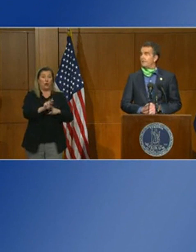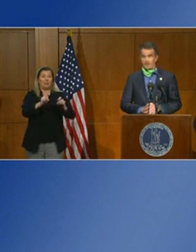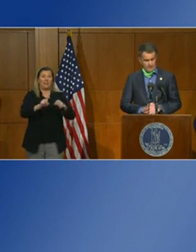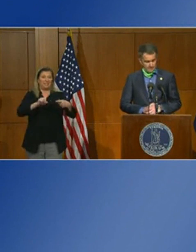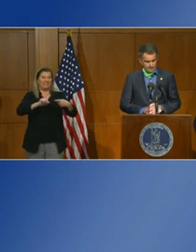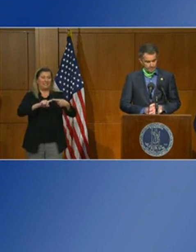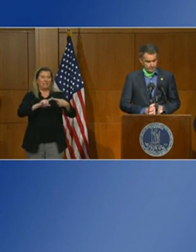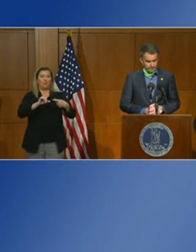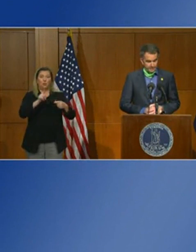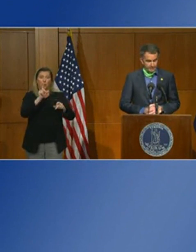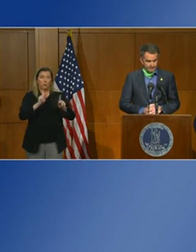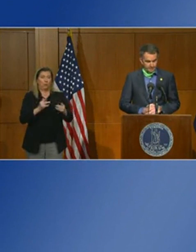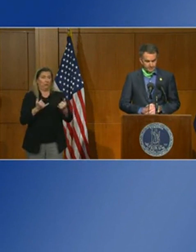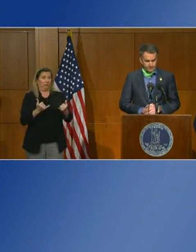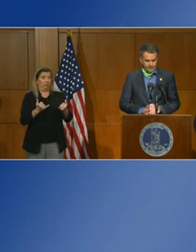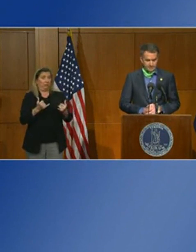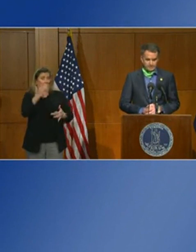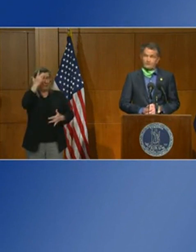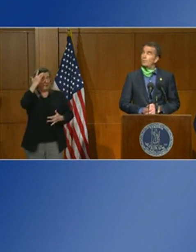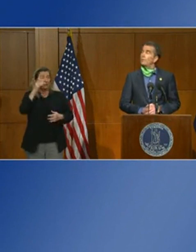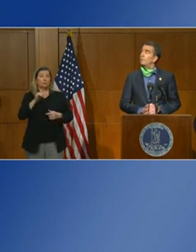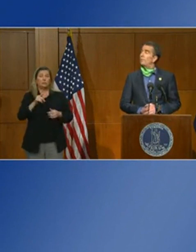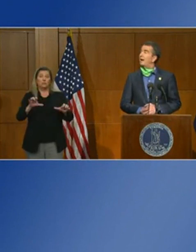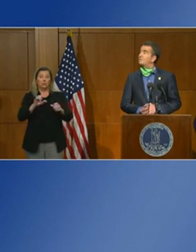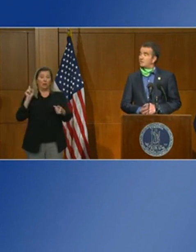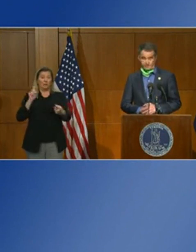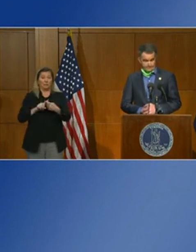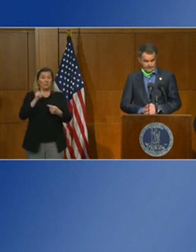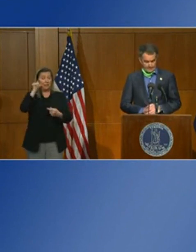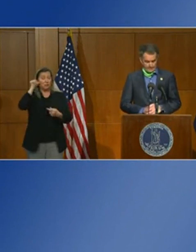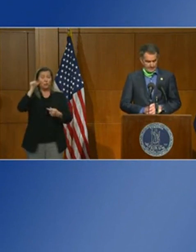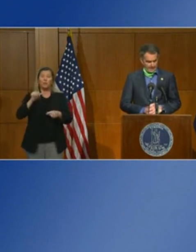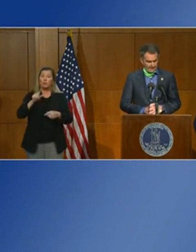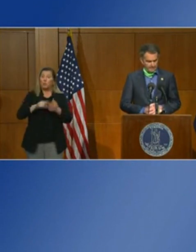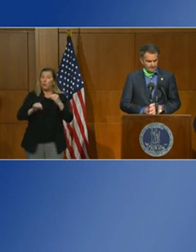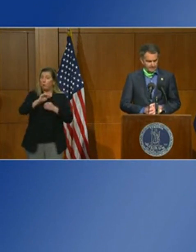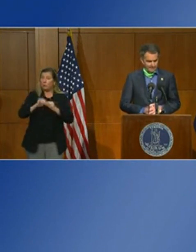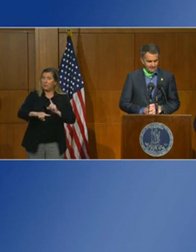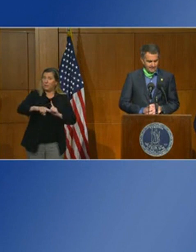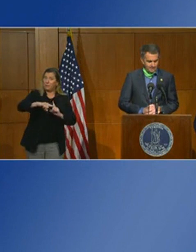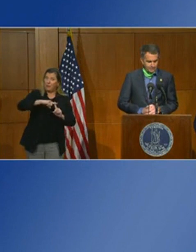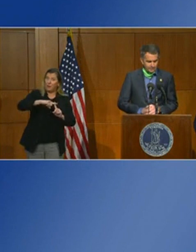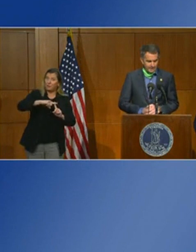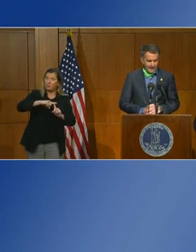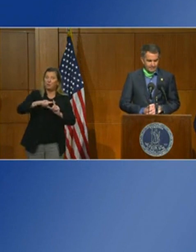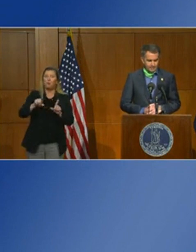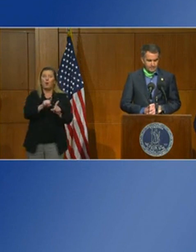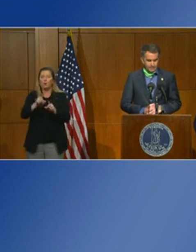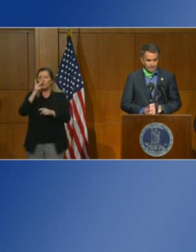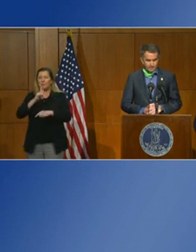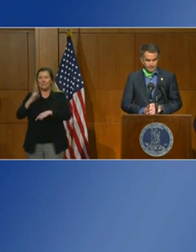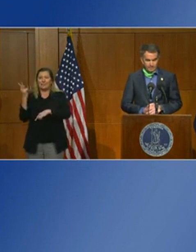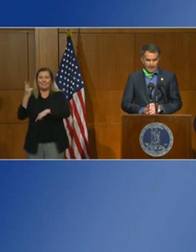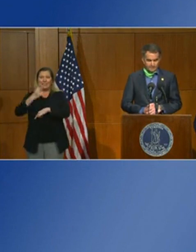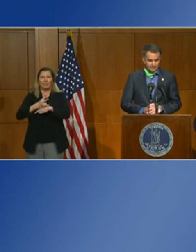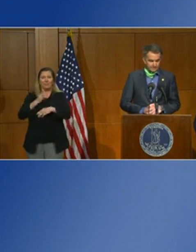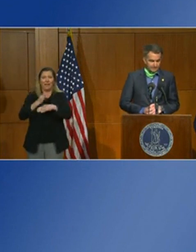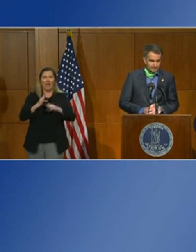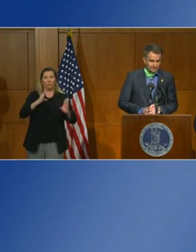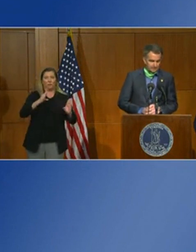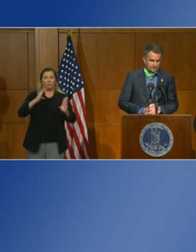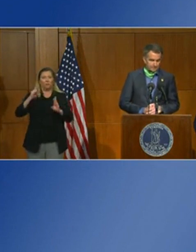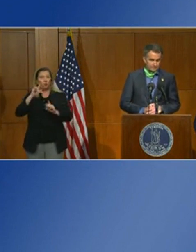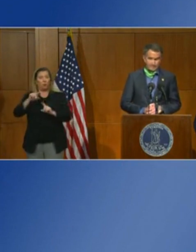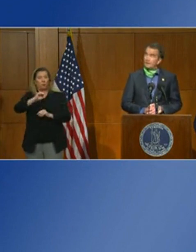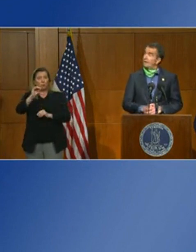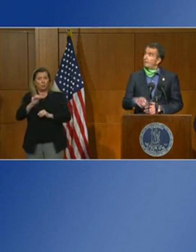yesterday, the percent of those tests that were positive, and the 7-day moving average of the percent positivity.